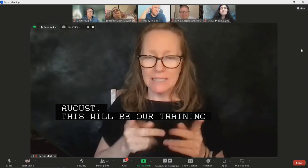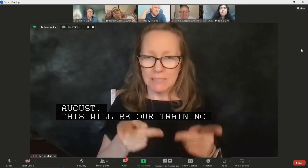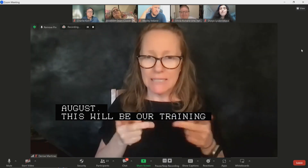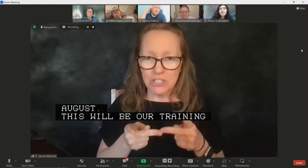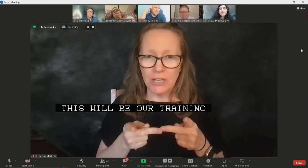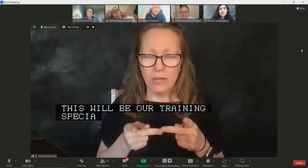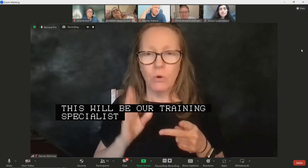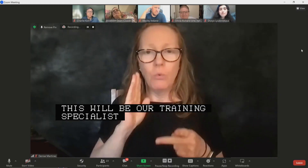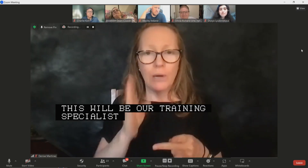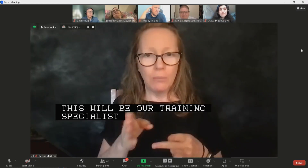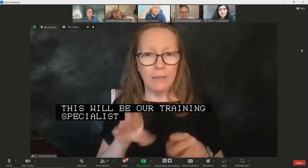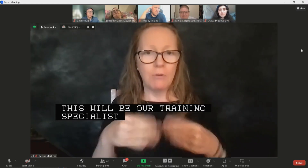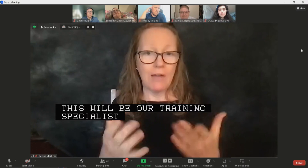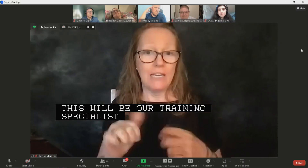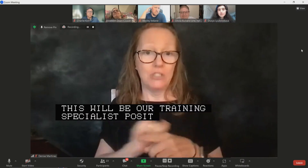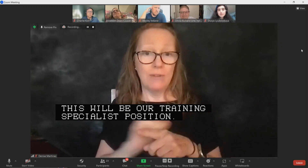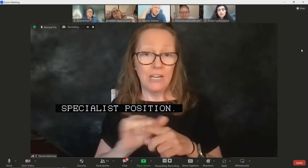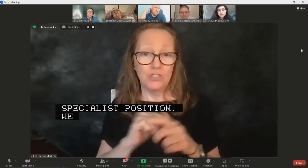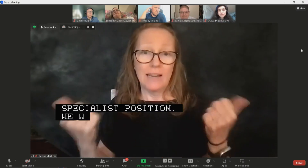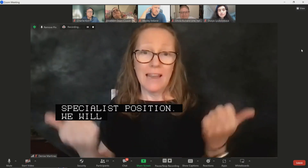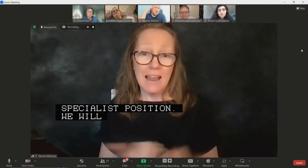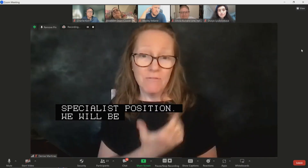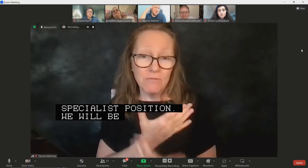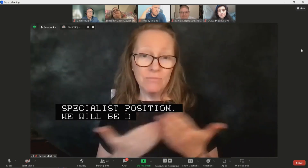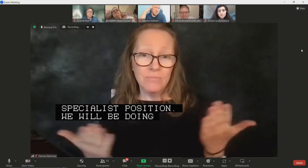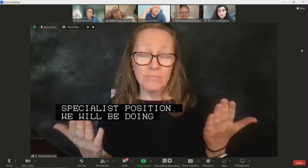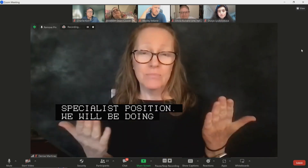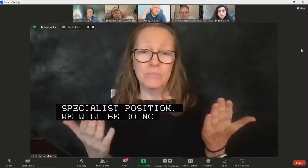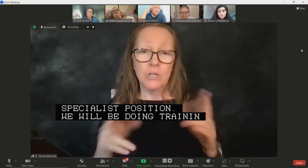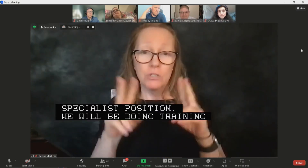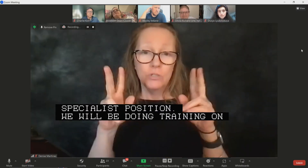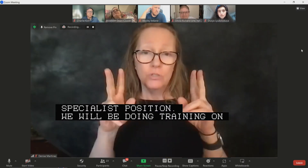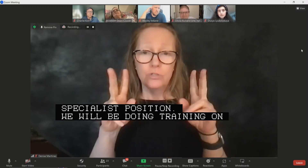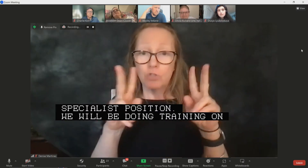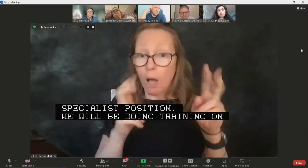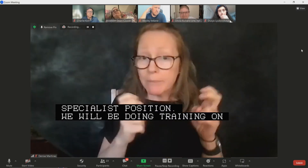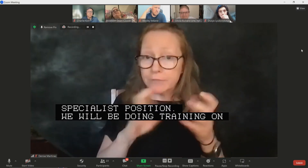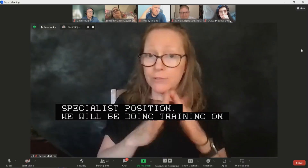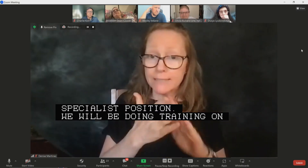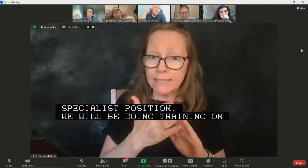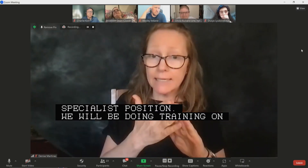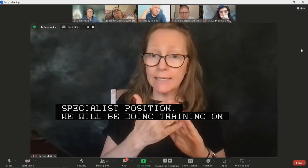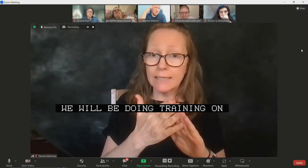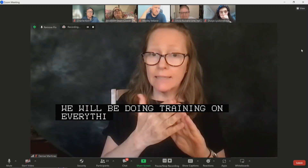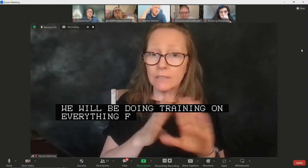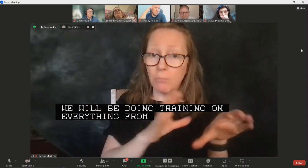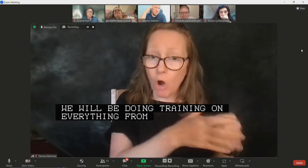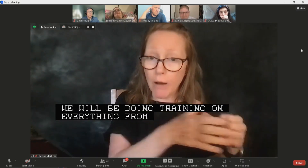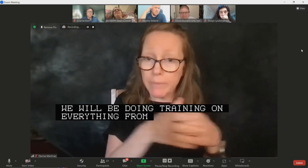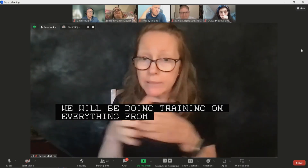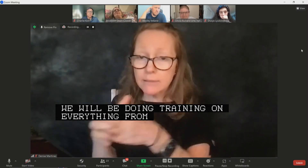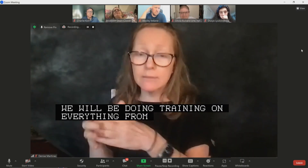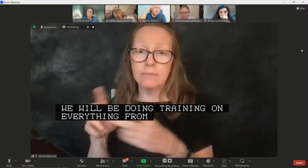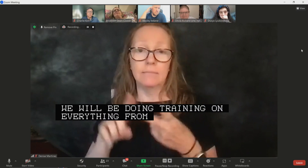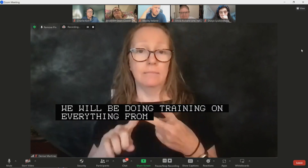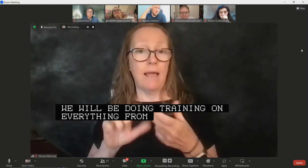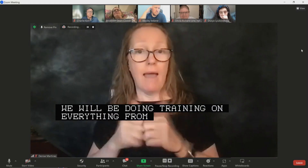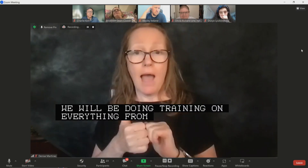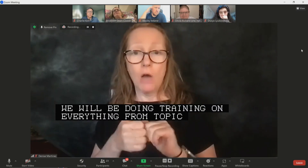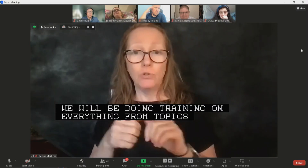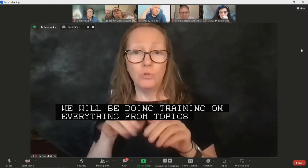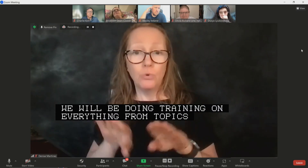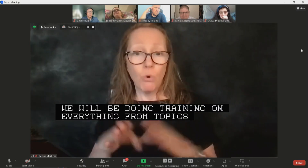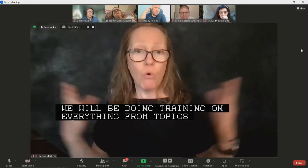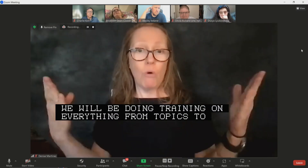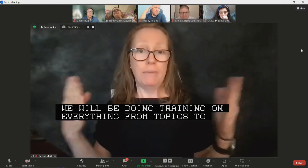doing trainings on everything from topics for city departments, ways to increase systemic access and